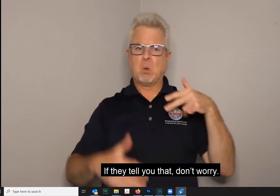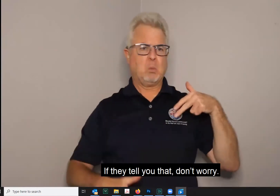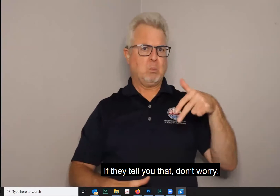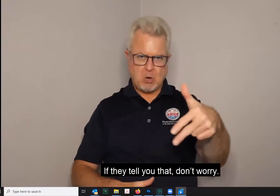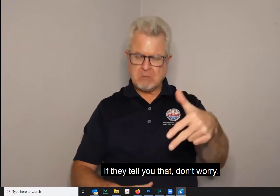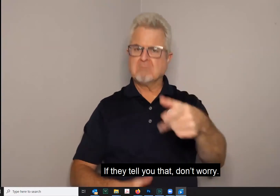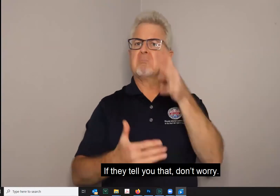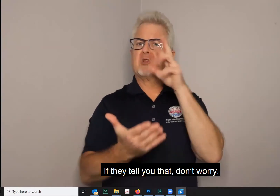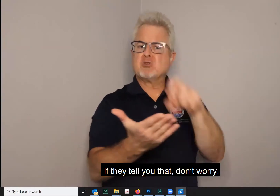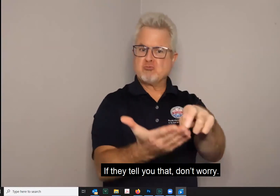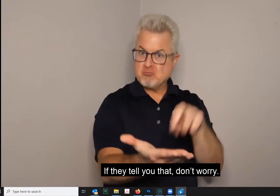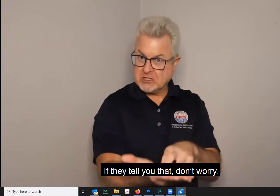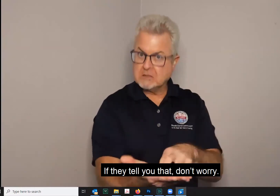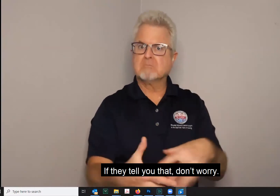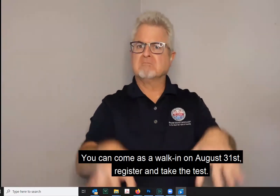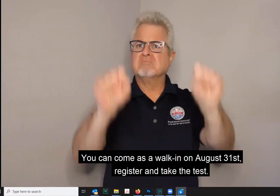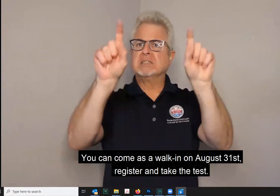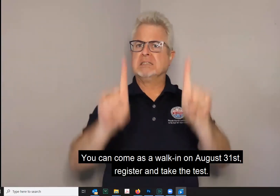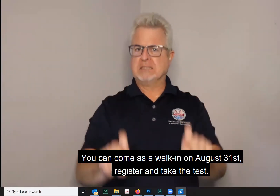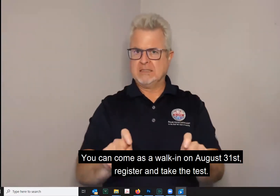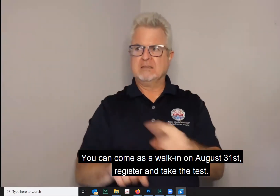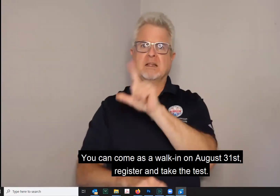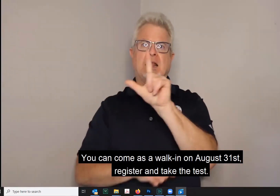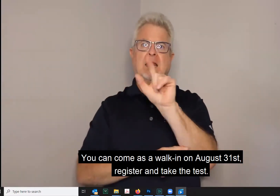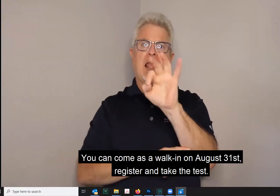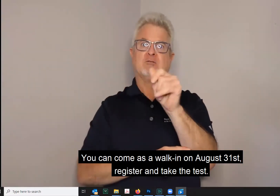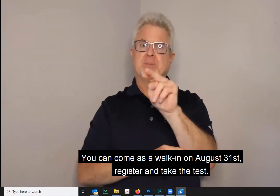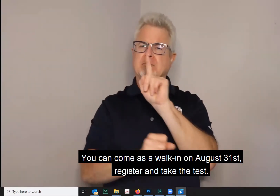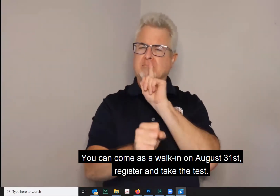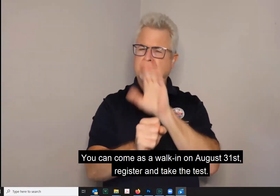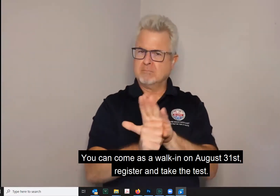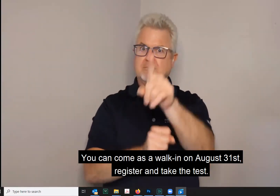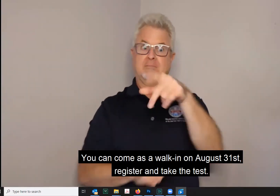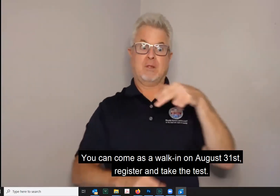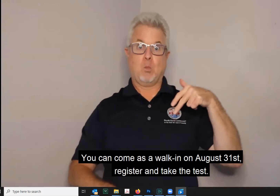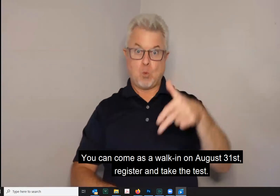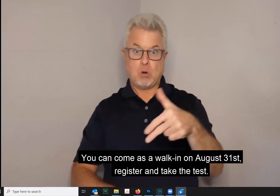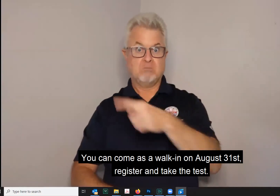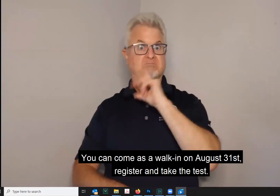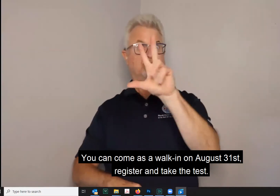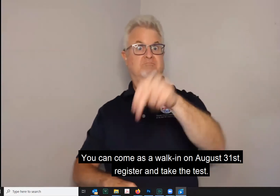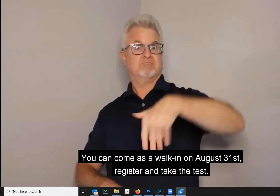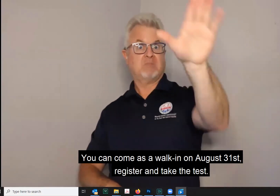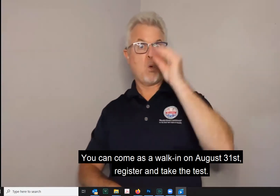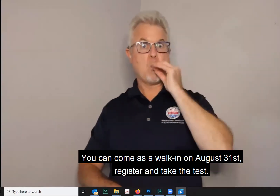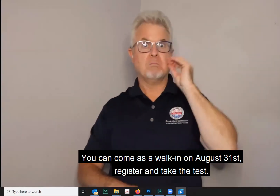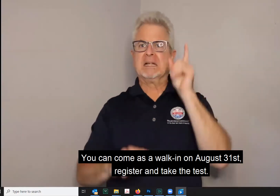you that you do not qualify to take the test. If they tell you that, don't worry. You can come as a walk-in on